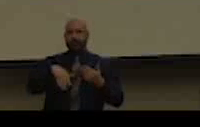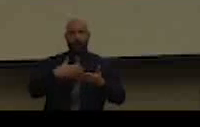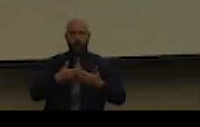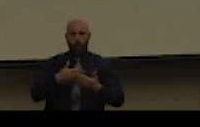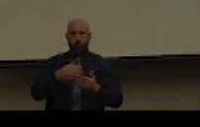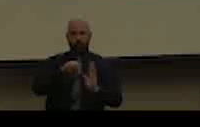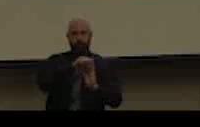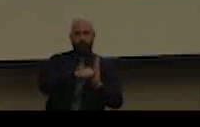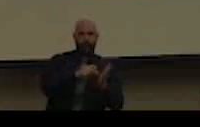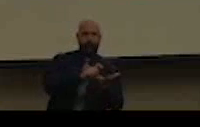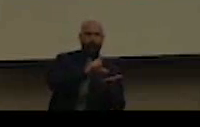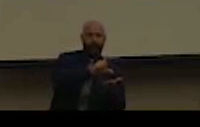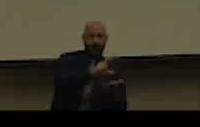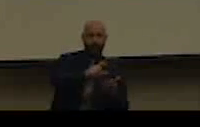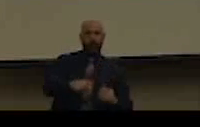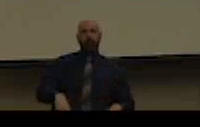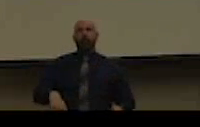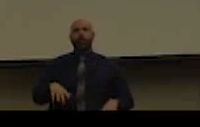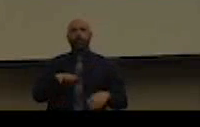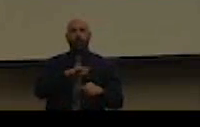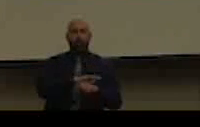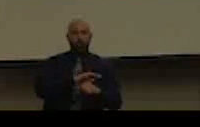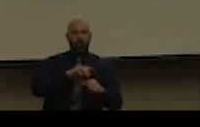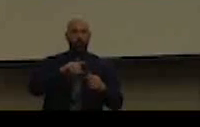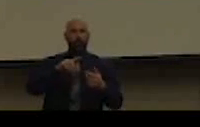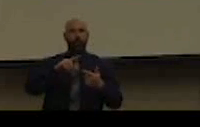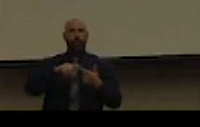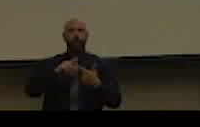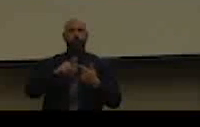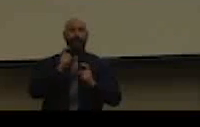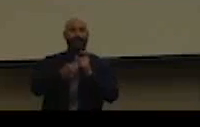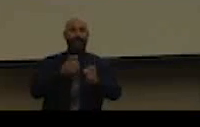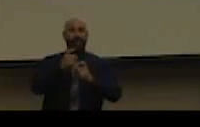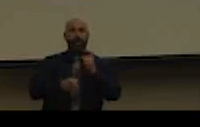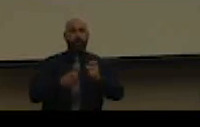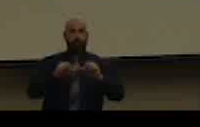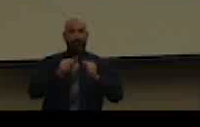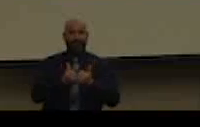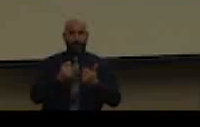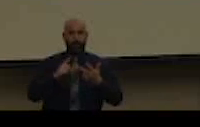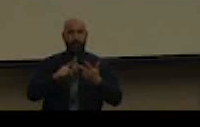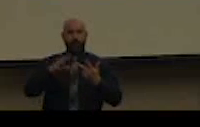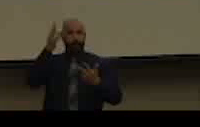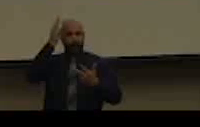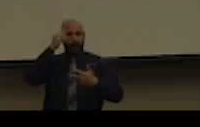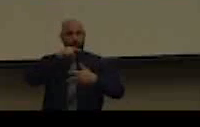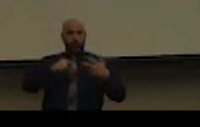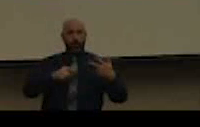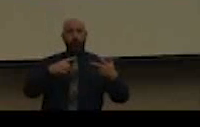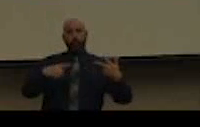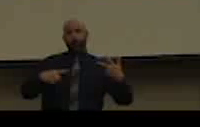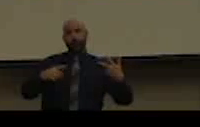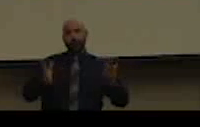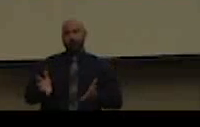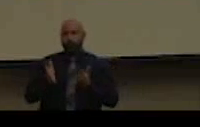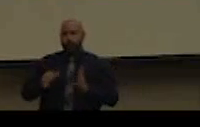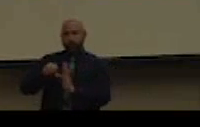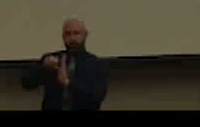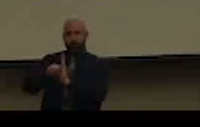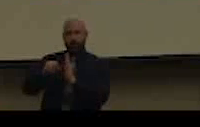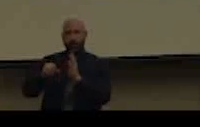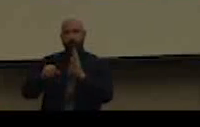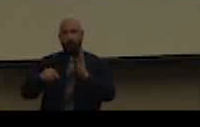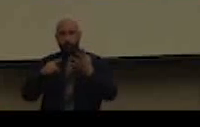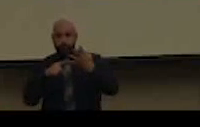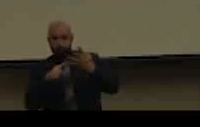local, philanthropic, state, federal, but encouraged a state investment to get the ball rolling as far as closing